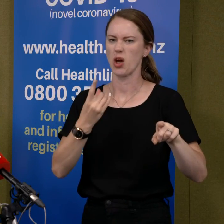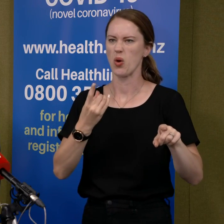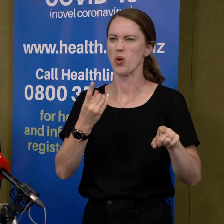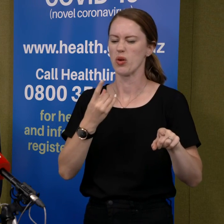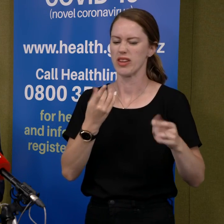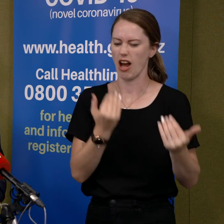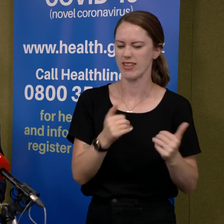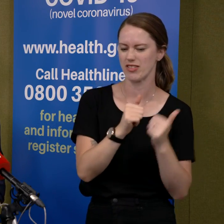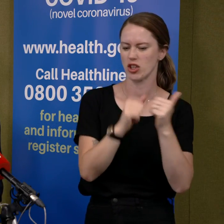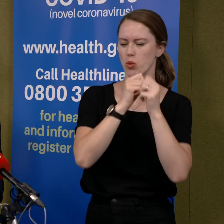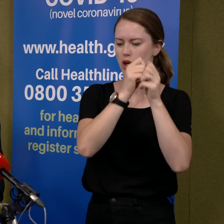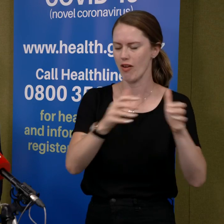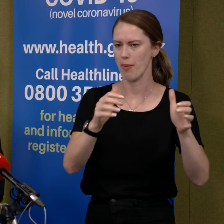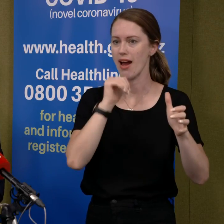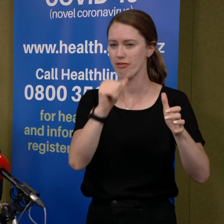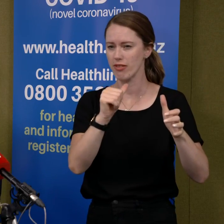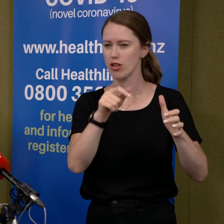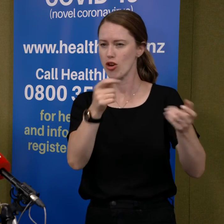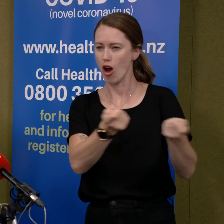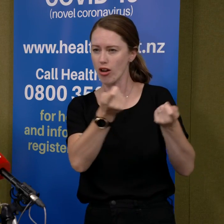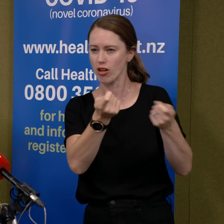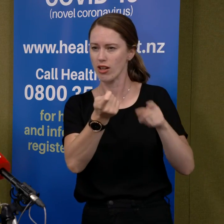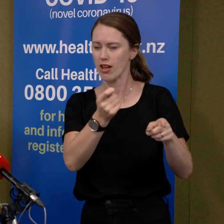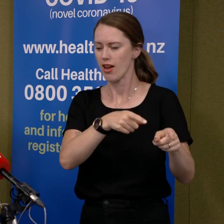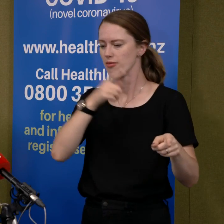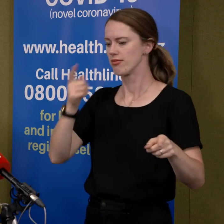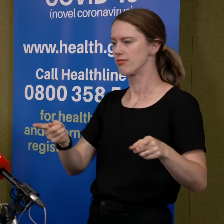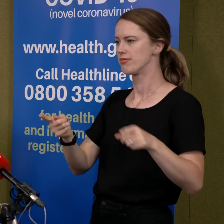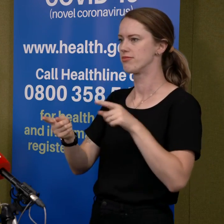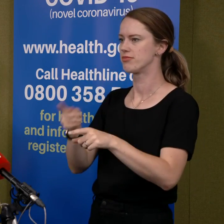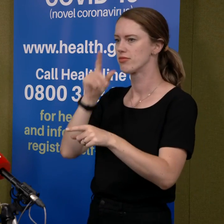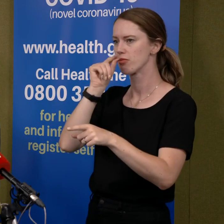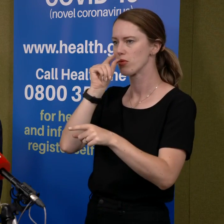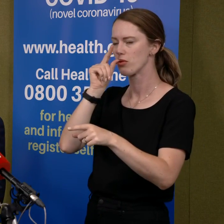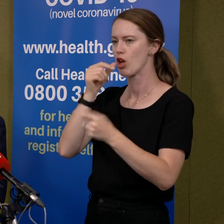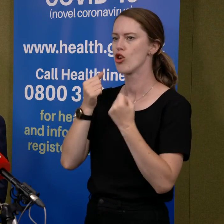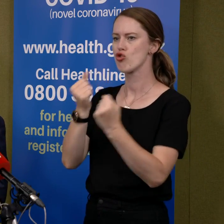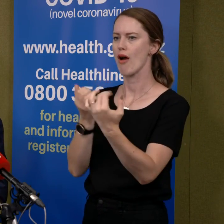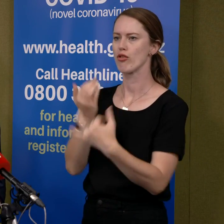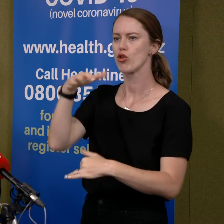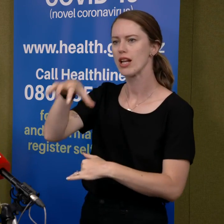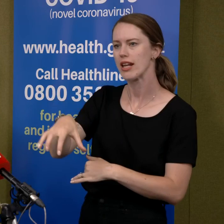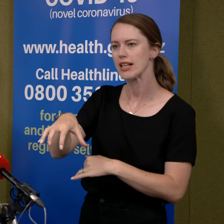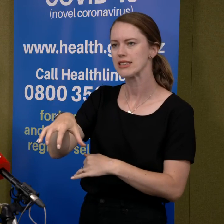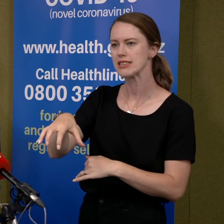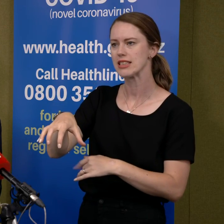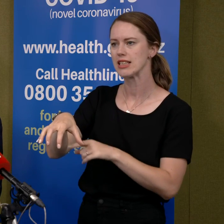existing infrastructure, then looking to see if we may need to complement that with you might call drive-through clinics. We're calling